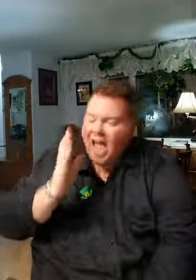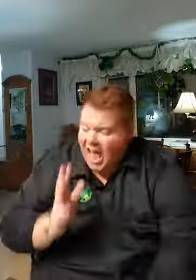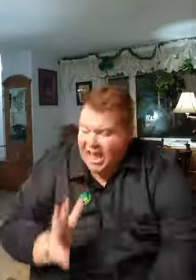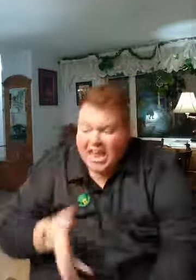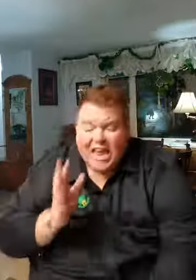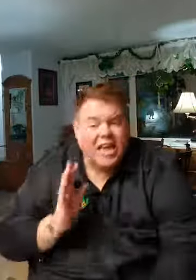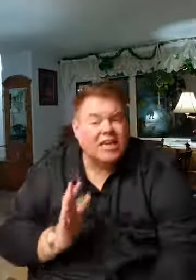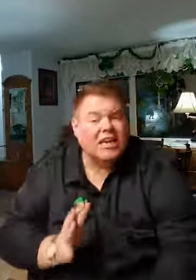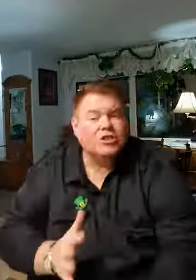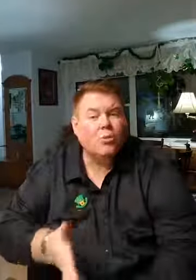tonight? It is